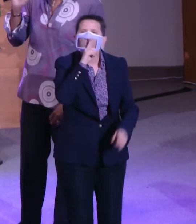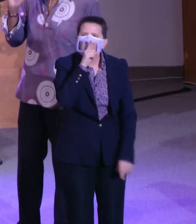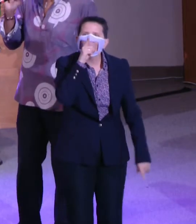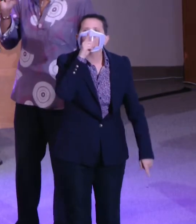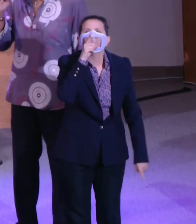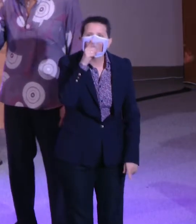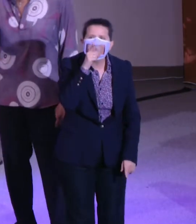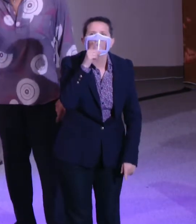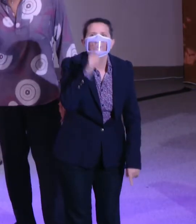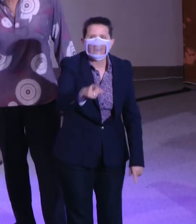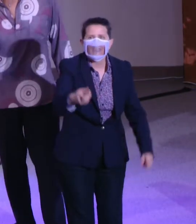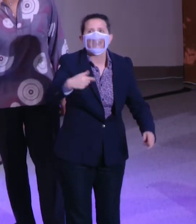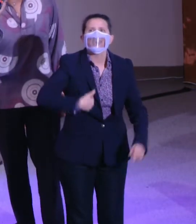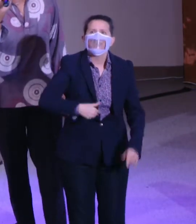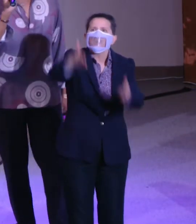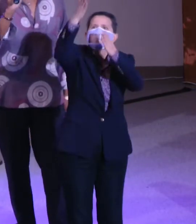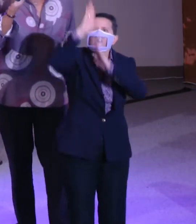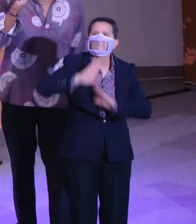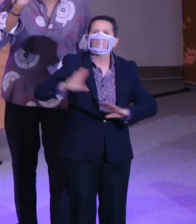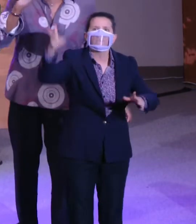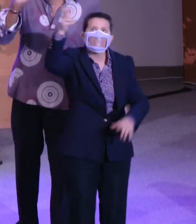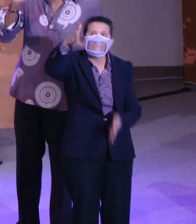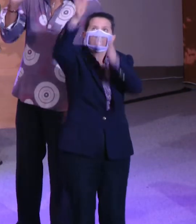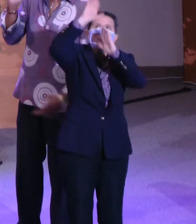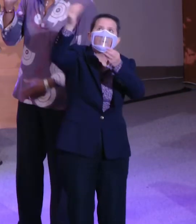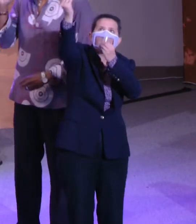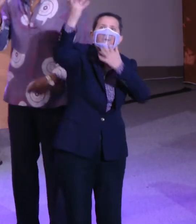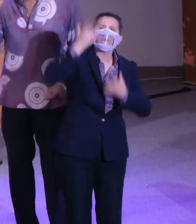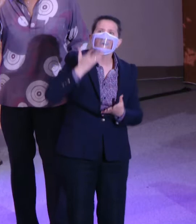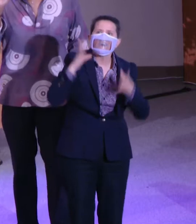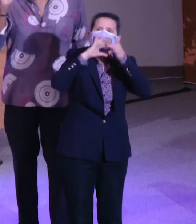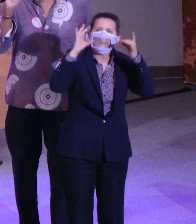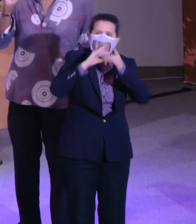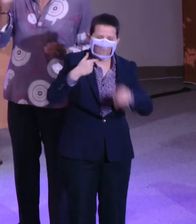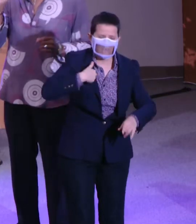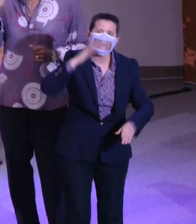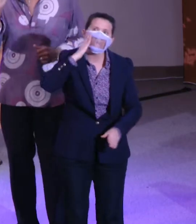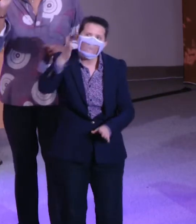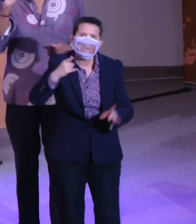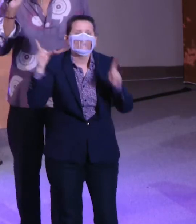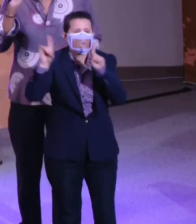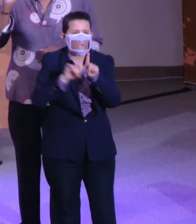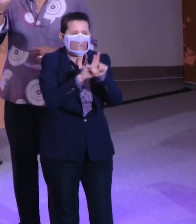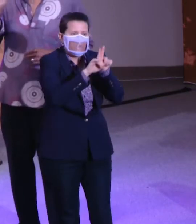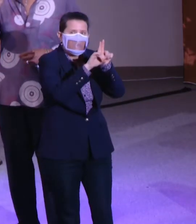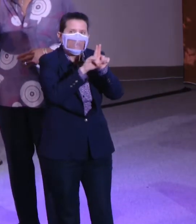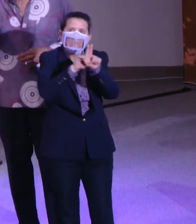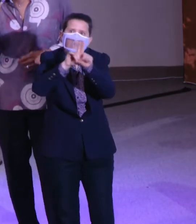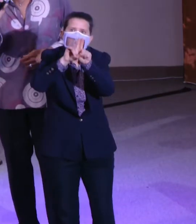true. I can hear God saying to me, I will be